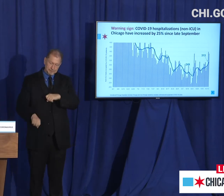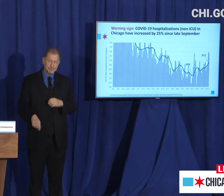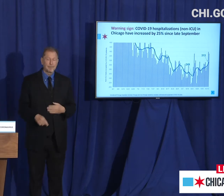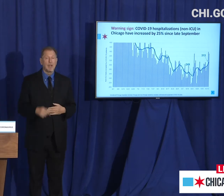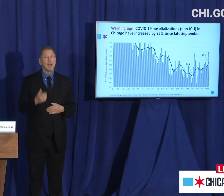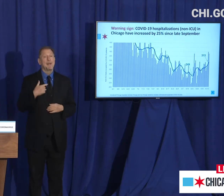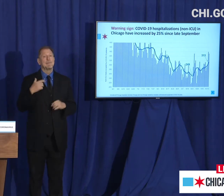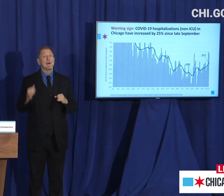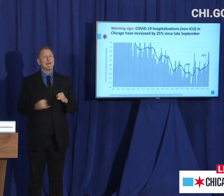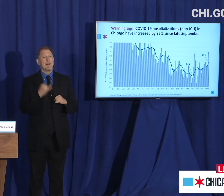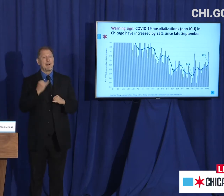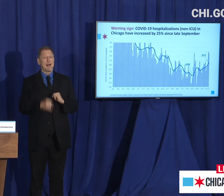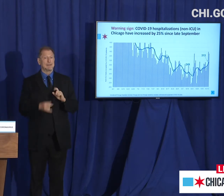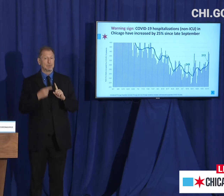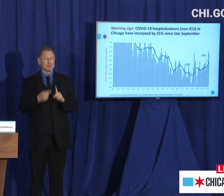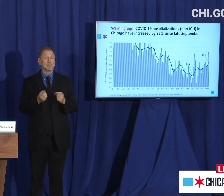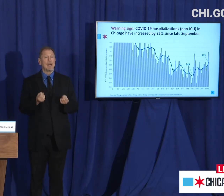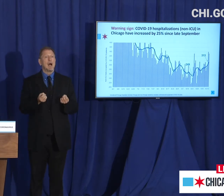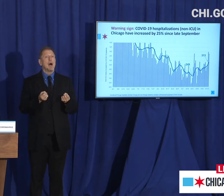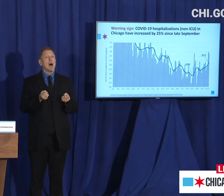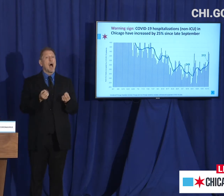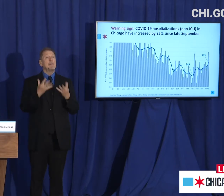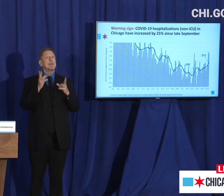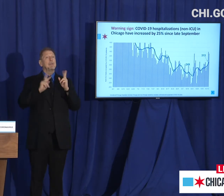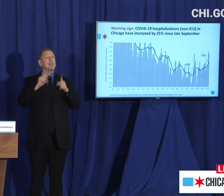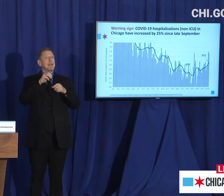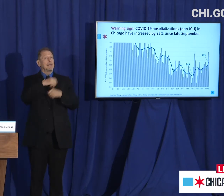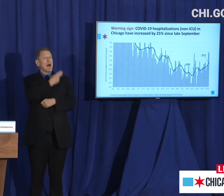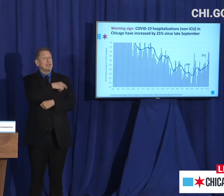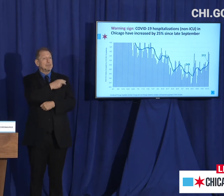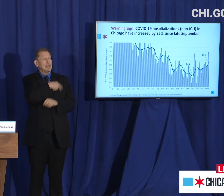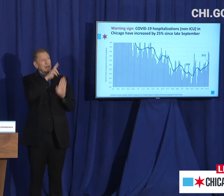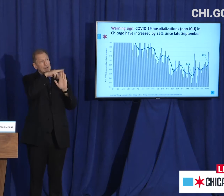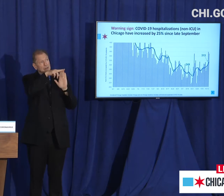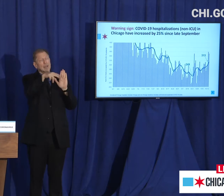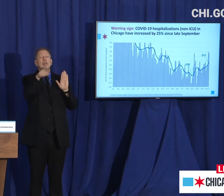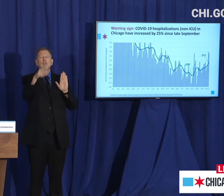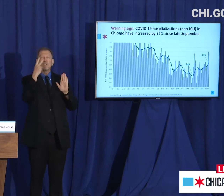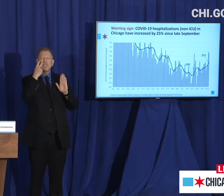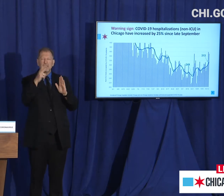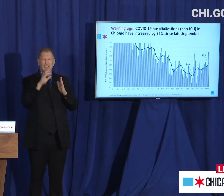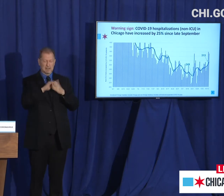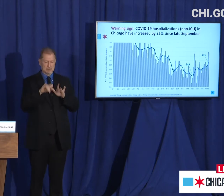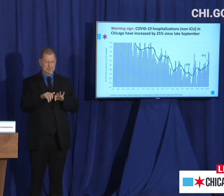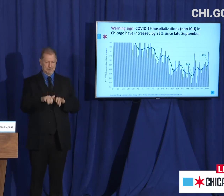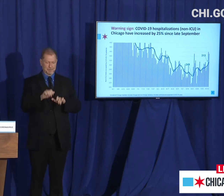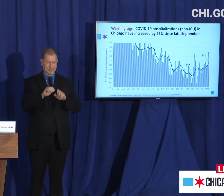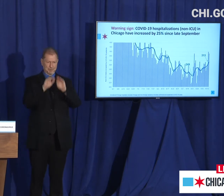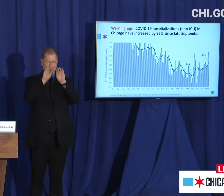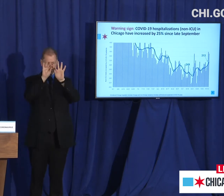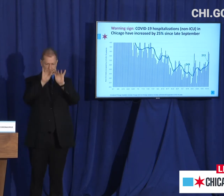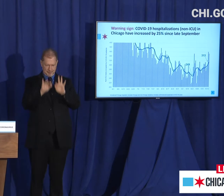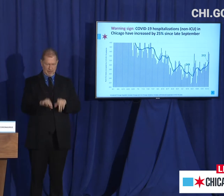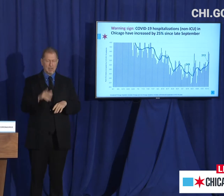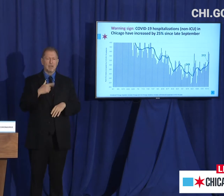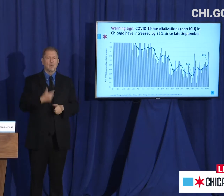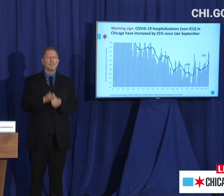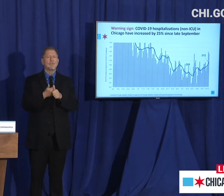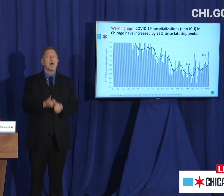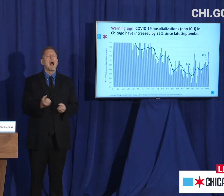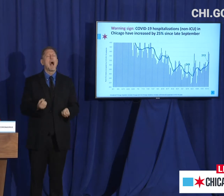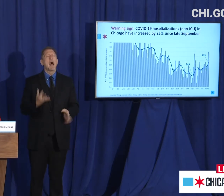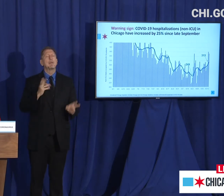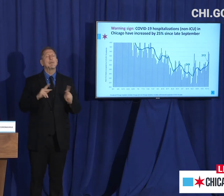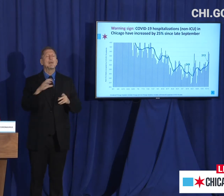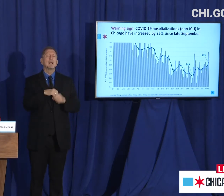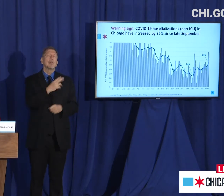COVID hospitalizations. We count, and if you go to the website, you'll see there's a number of ways that we follow COVID hospitalizations.